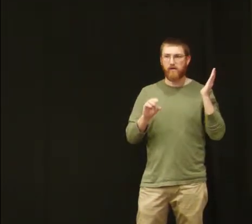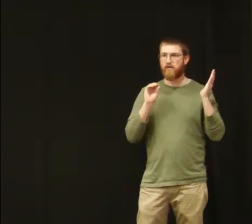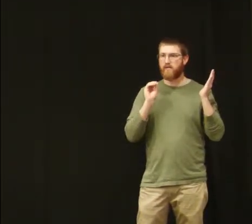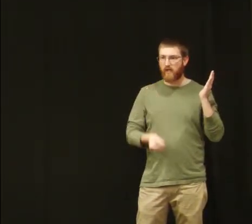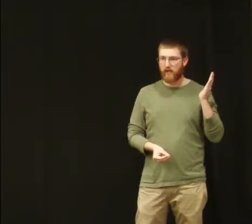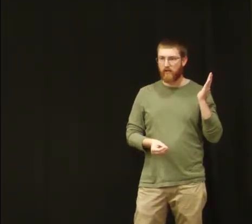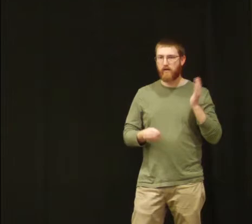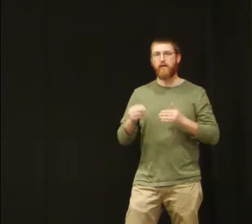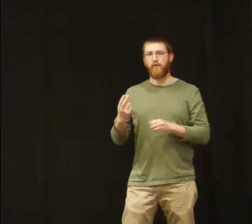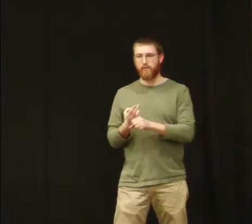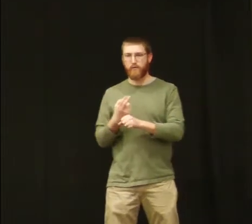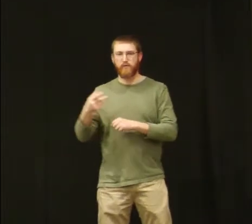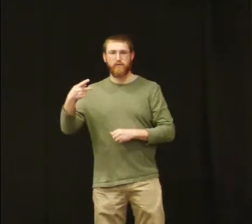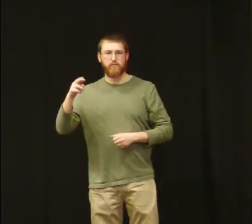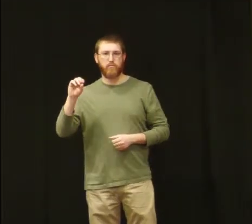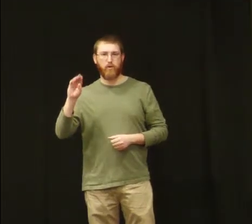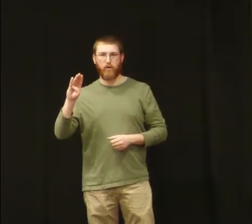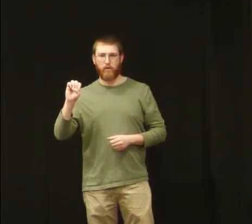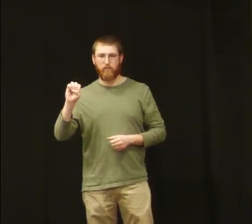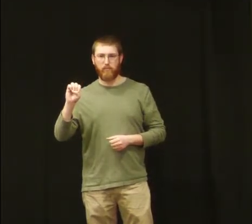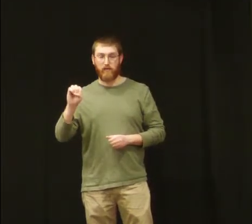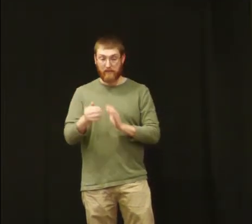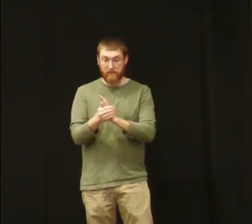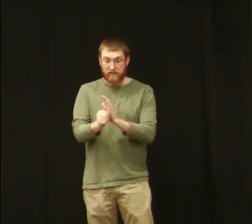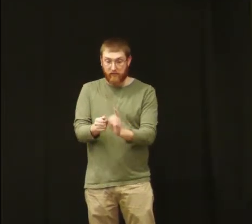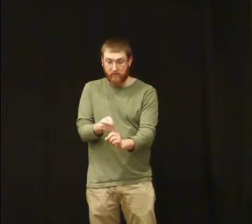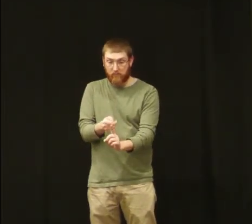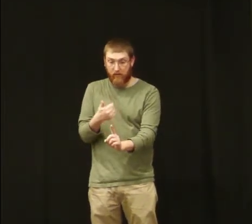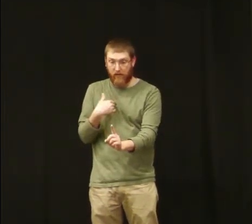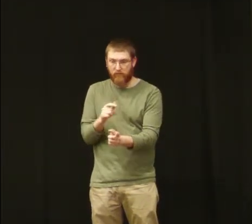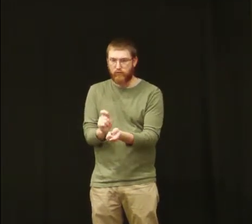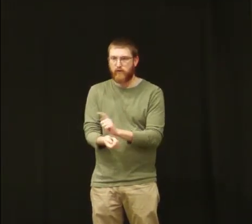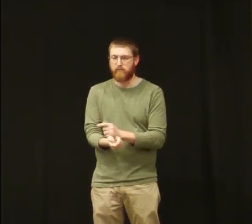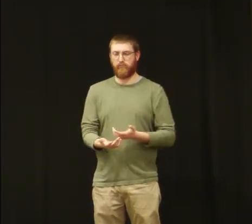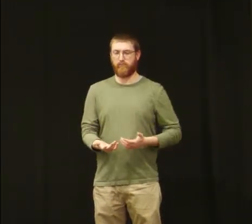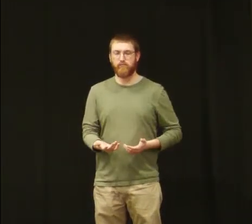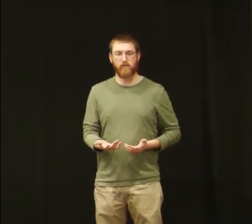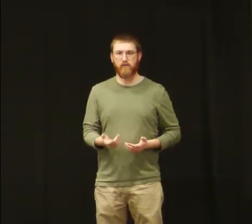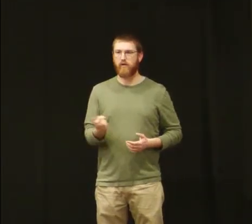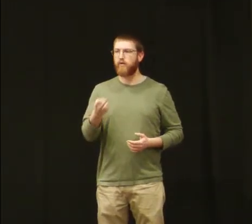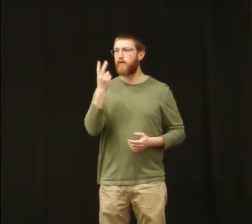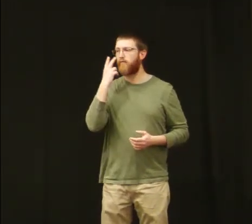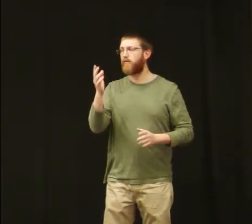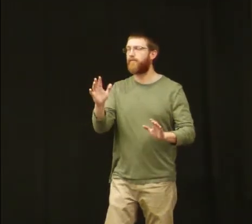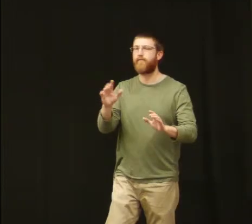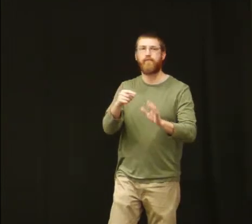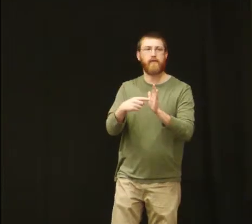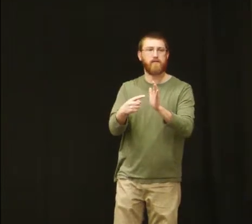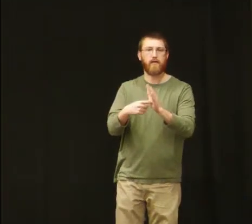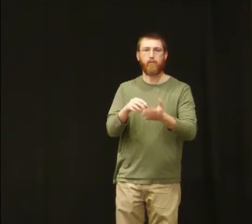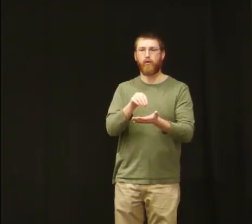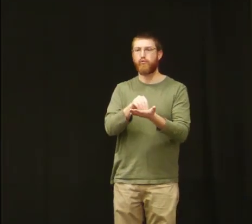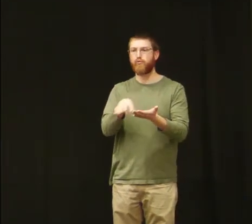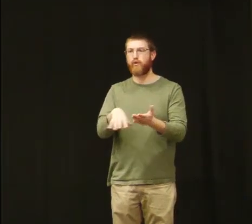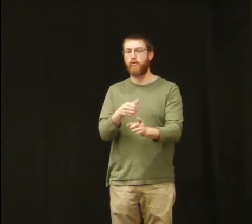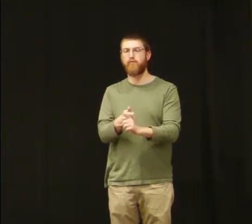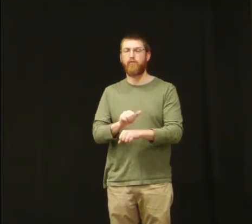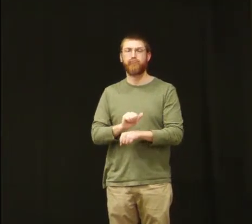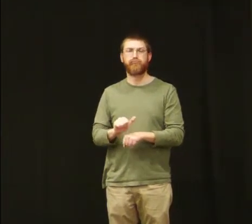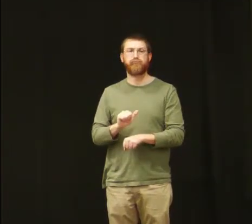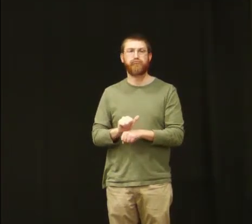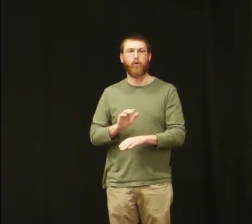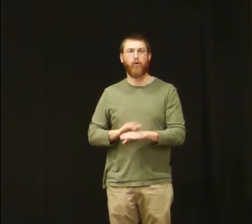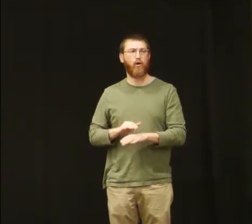So things like, this skill could change. Have you guys ever seen a student that has been working on task and may